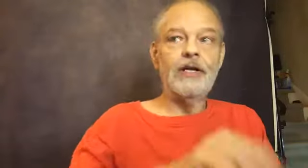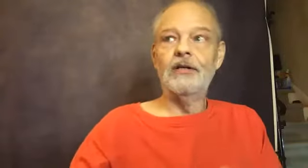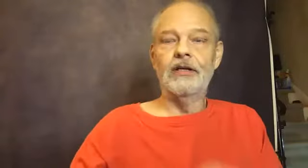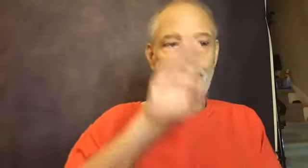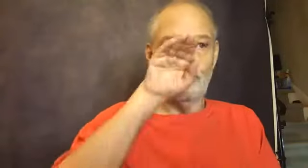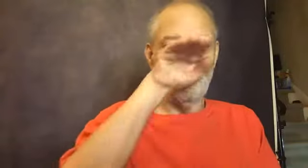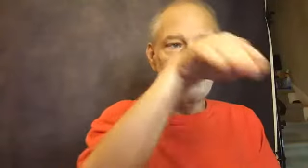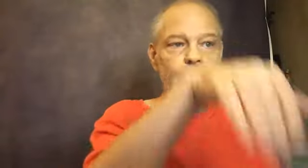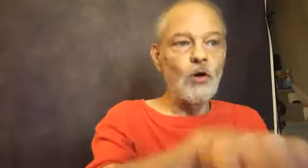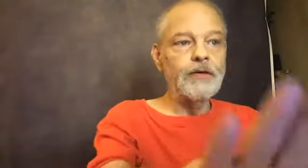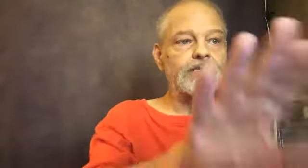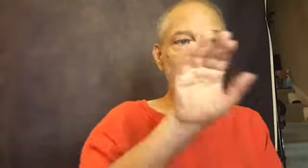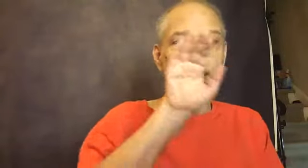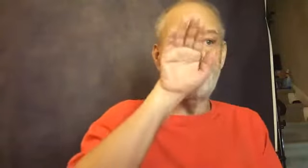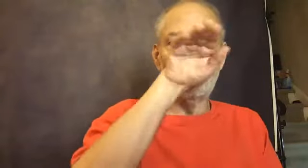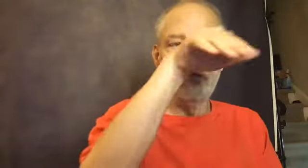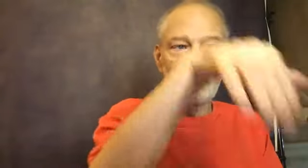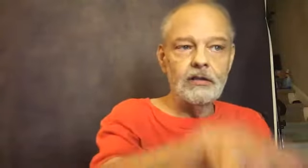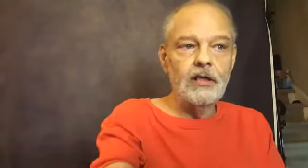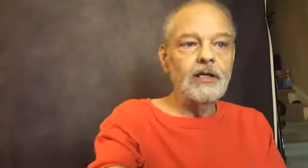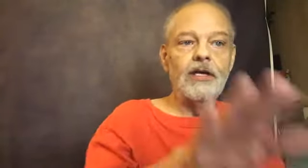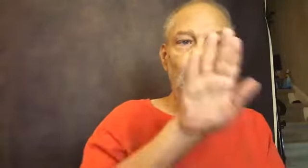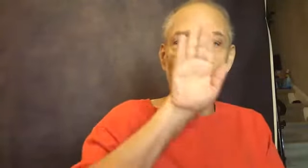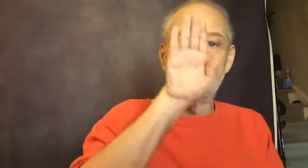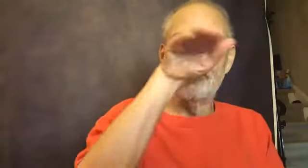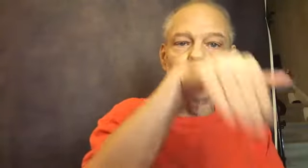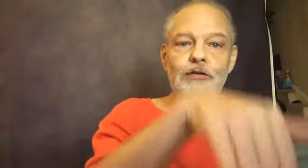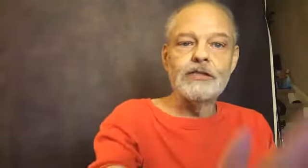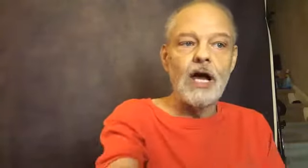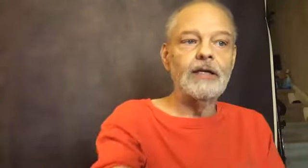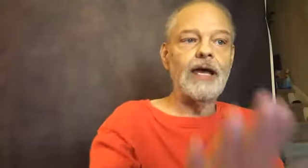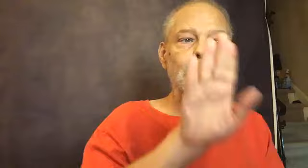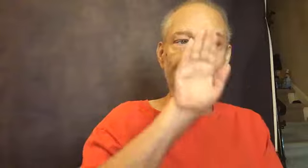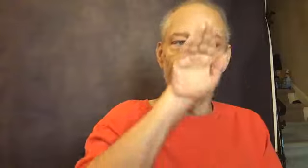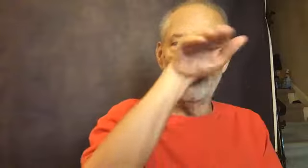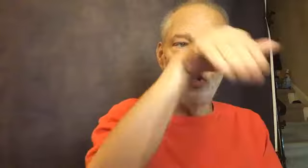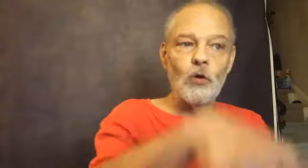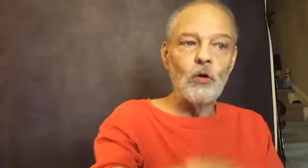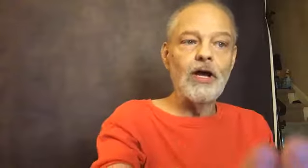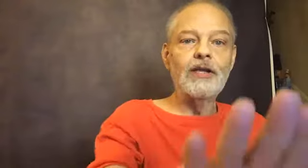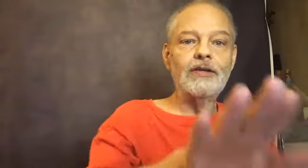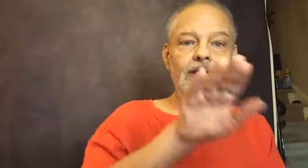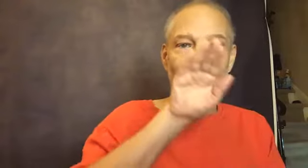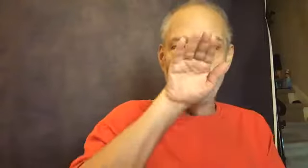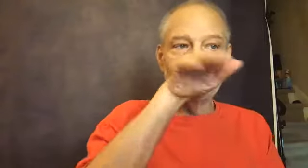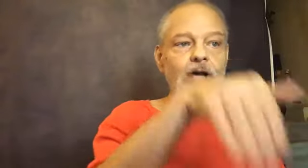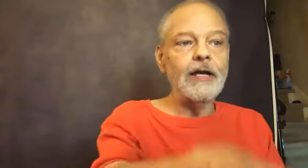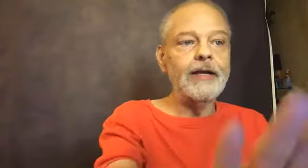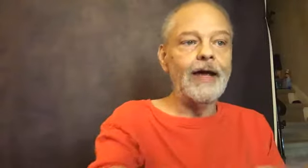Anybody would know this sign. They don't have to have learned sign language to know that I'm signing